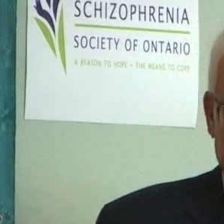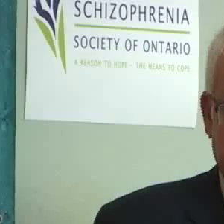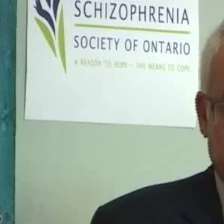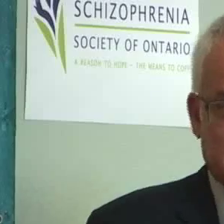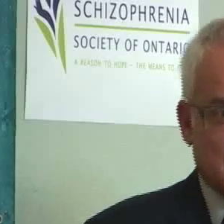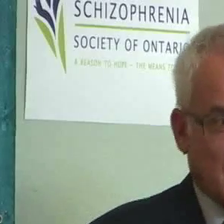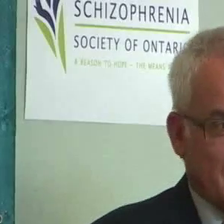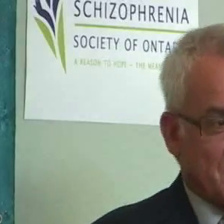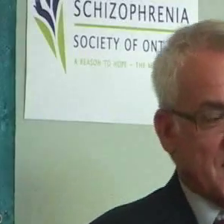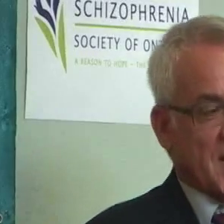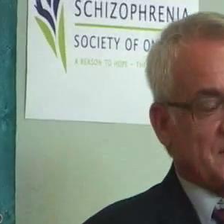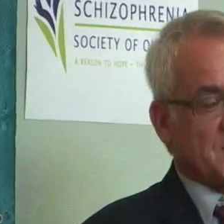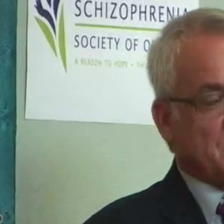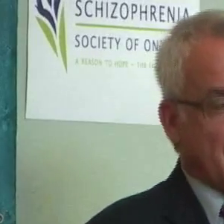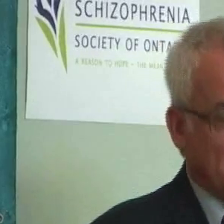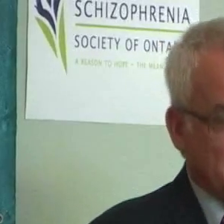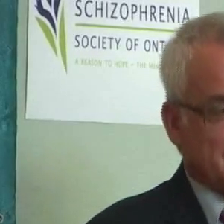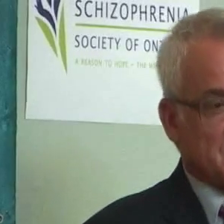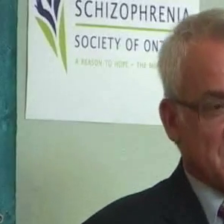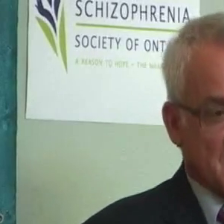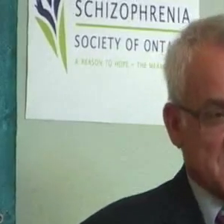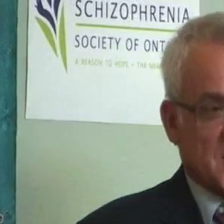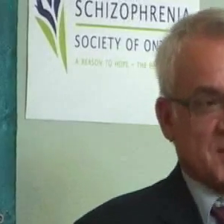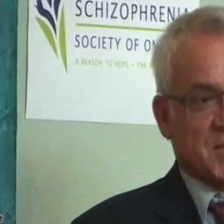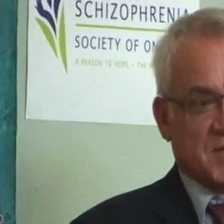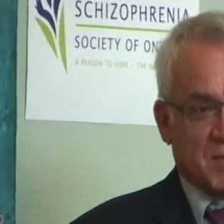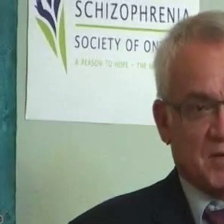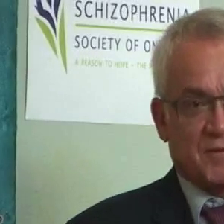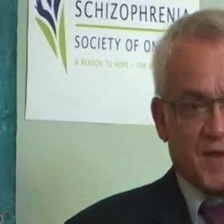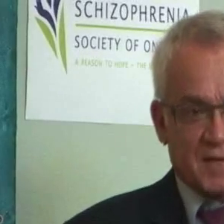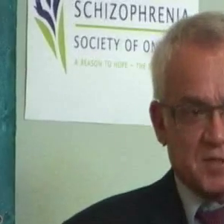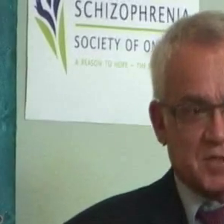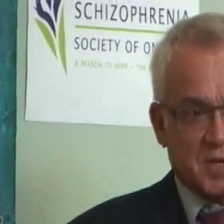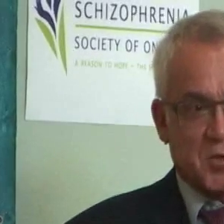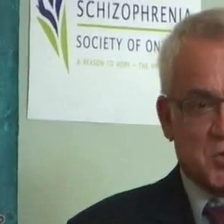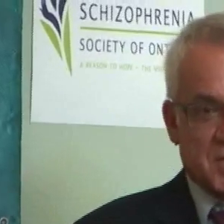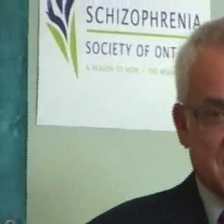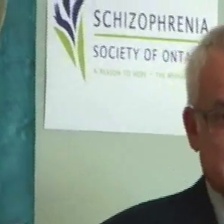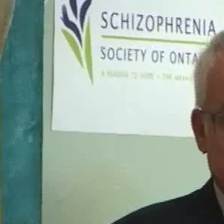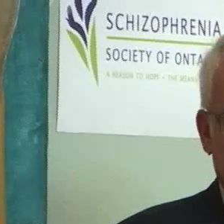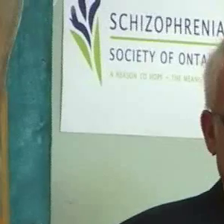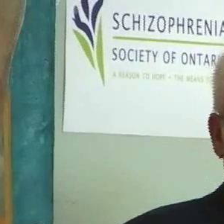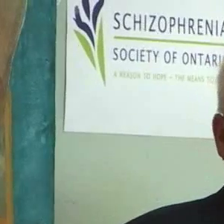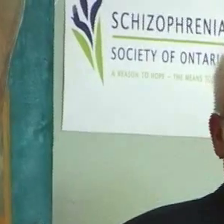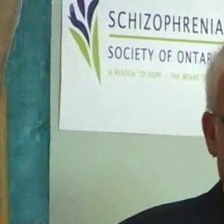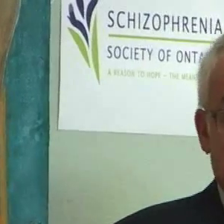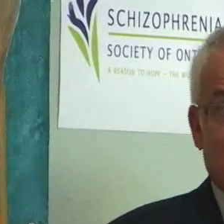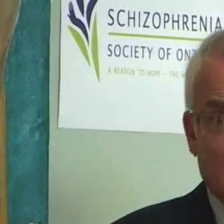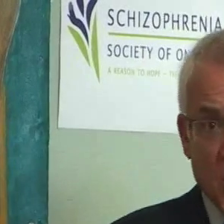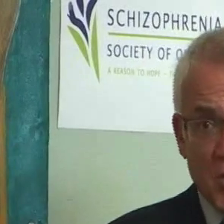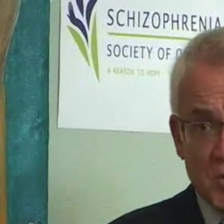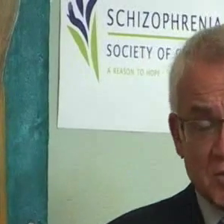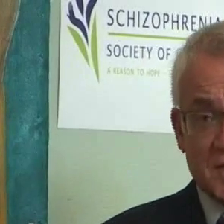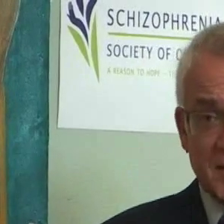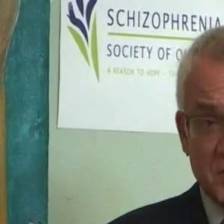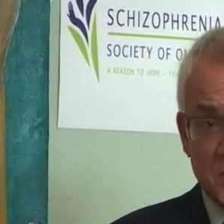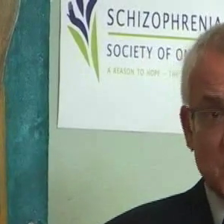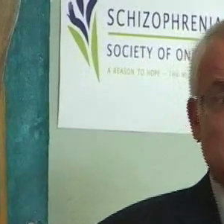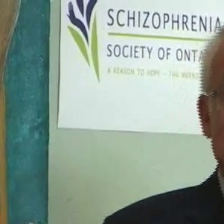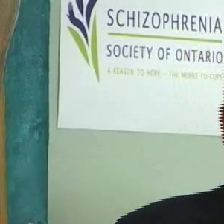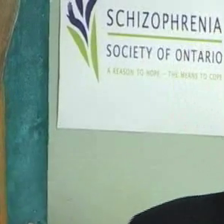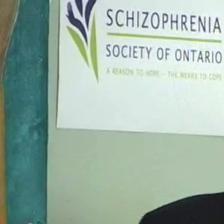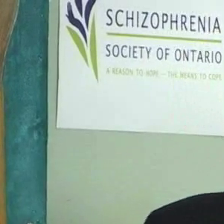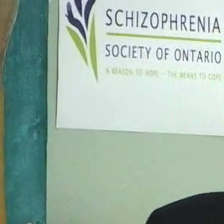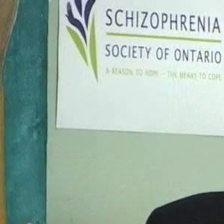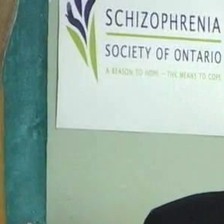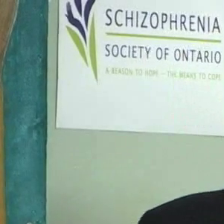budget. And so happen that every department has a limited amount of funds, and usually they know it's going to cost more, so tend not